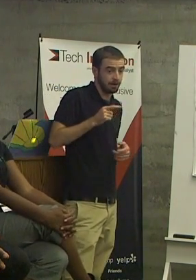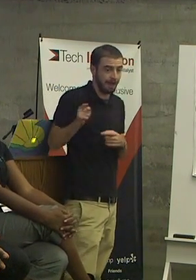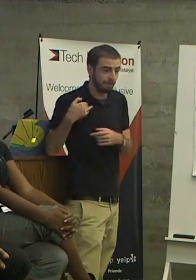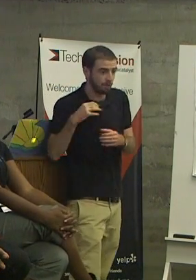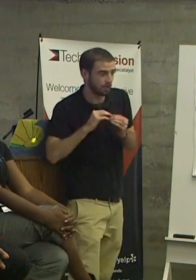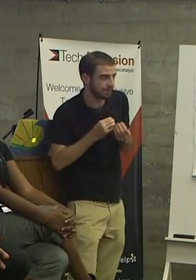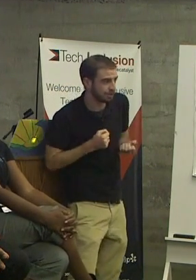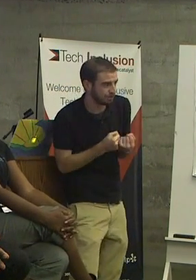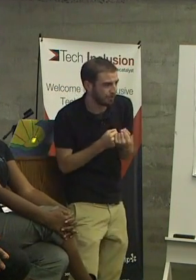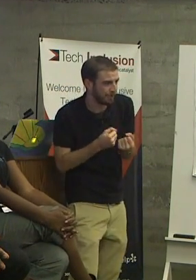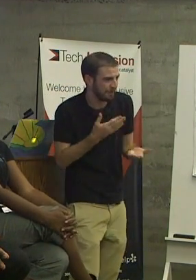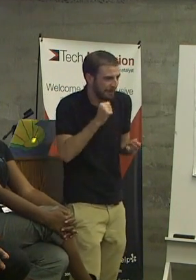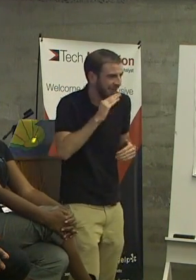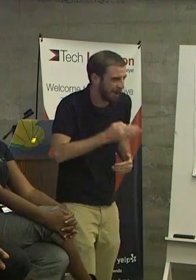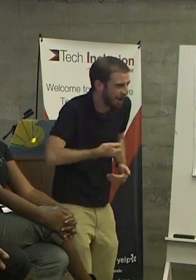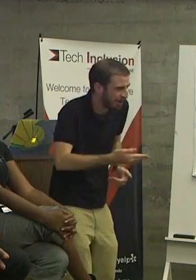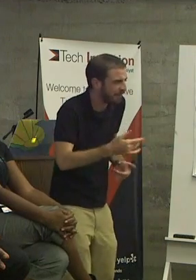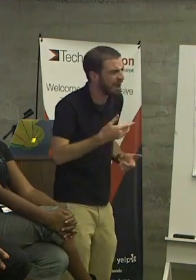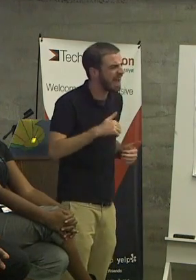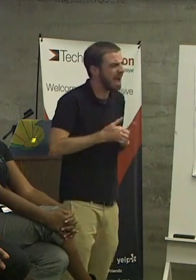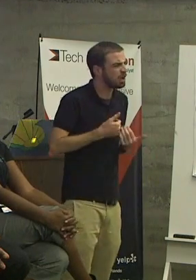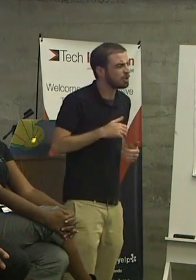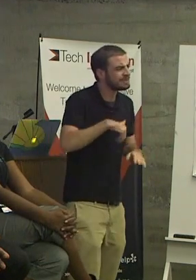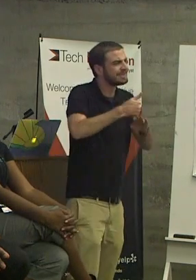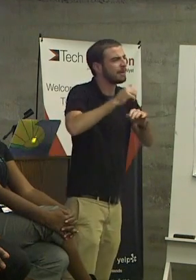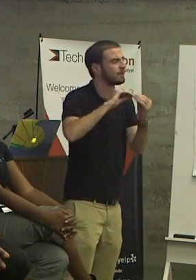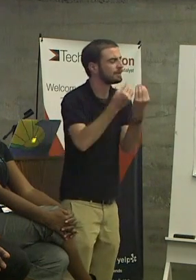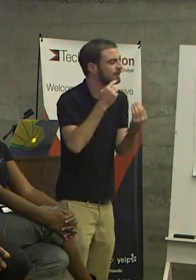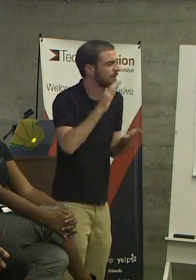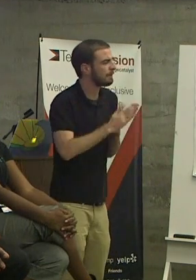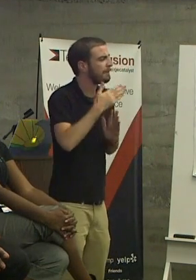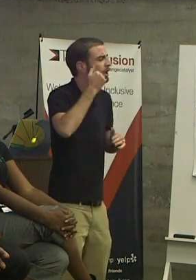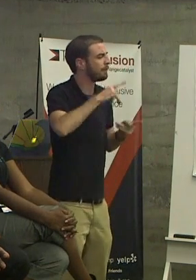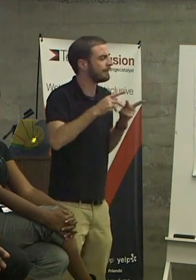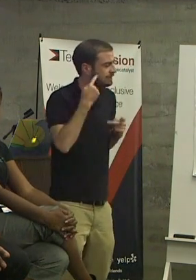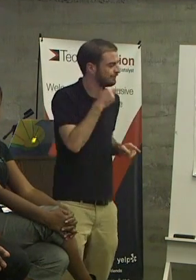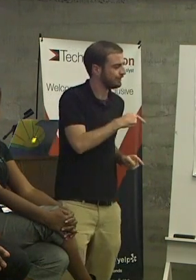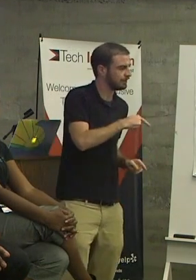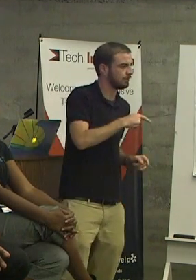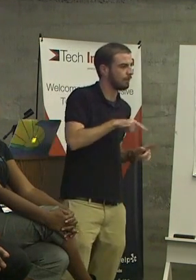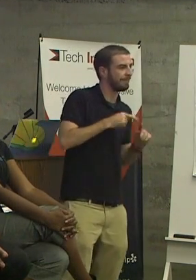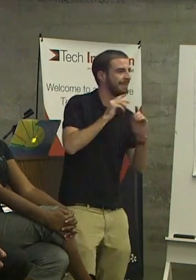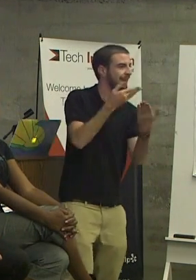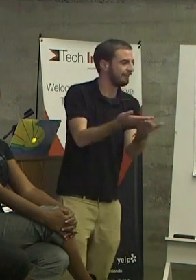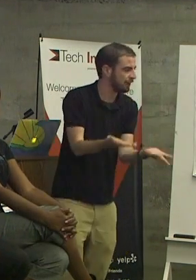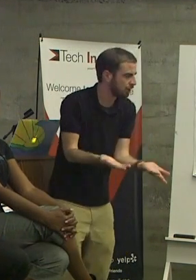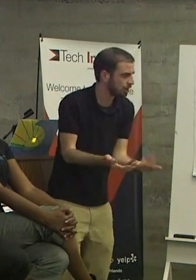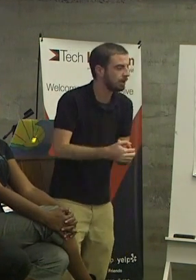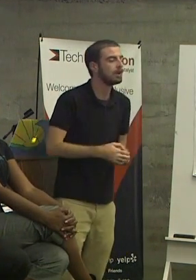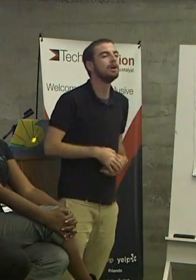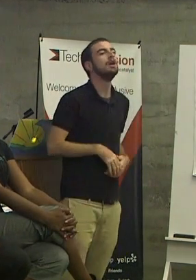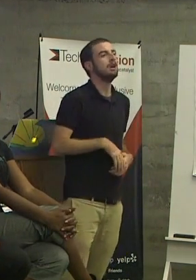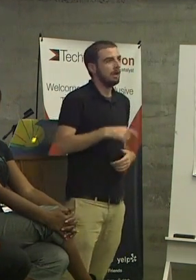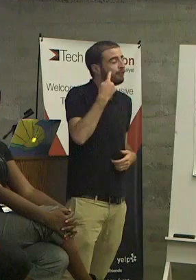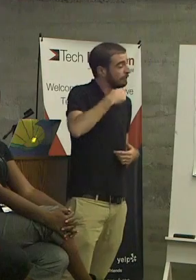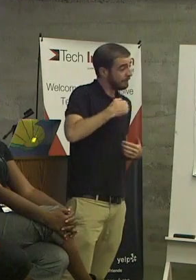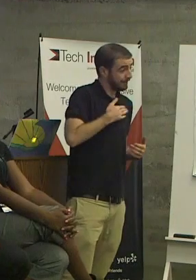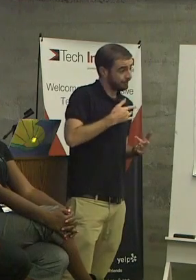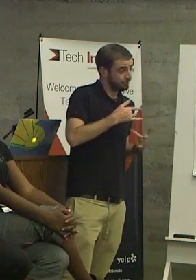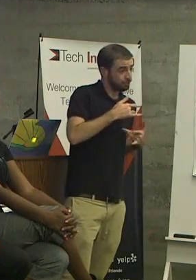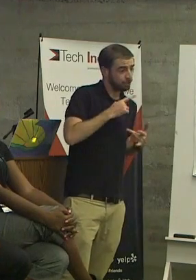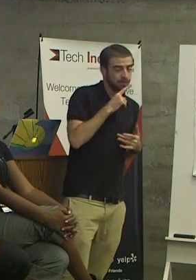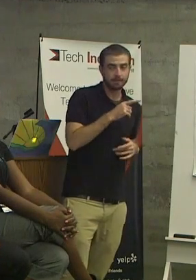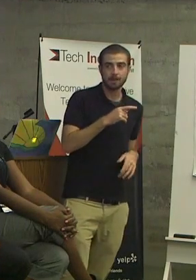those organizations maybe up for success to be better places for those folks to work once they get there? For me, my concern is that a lot